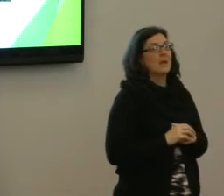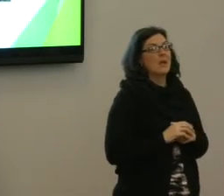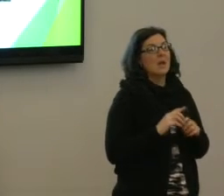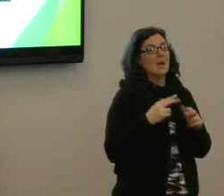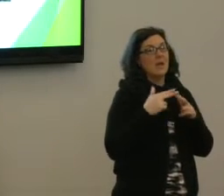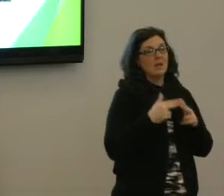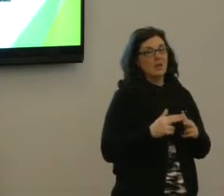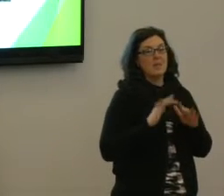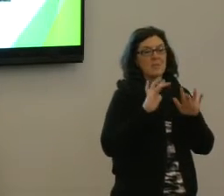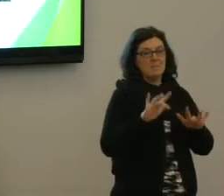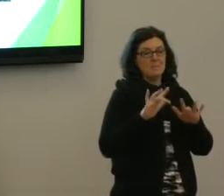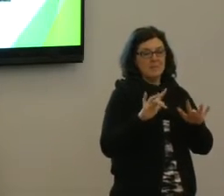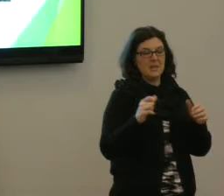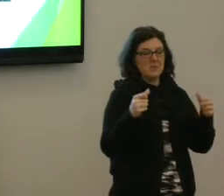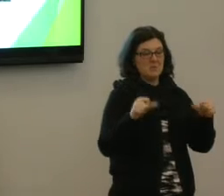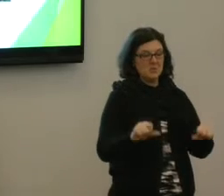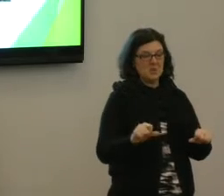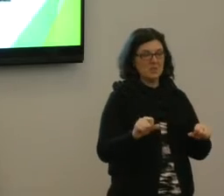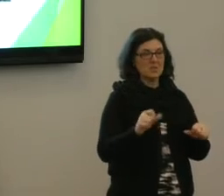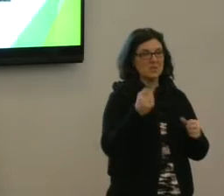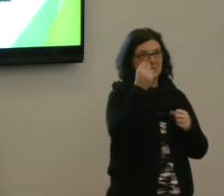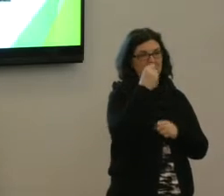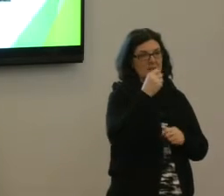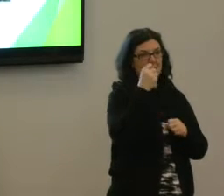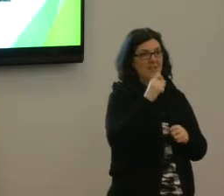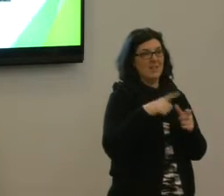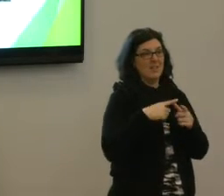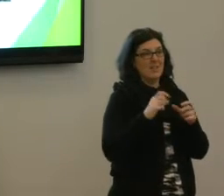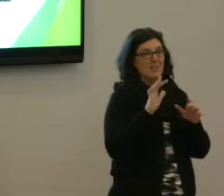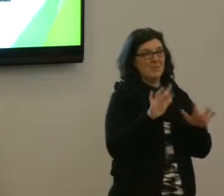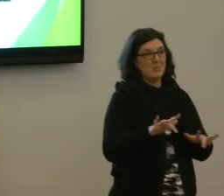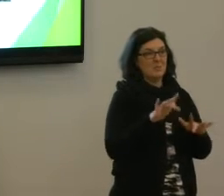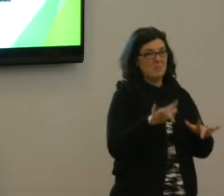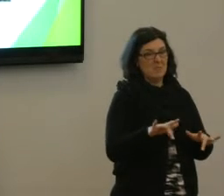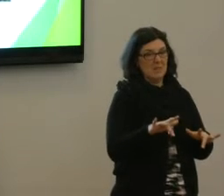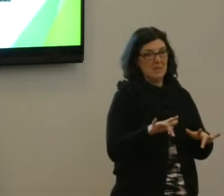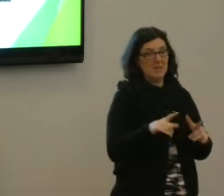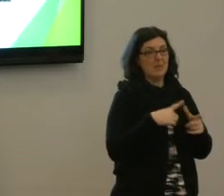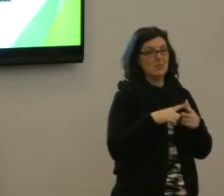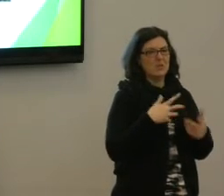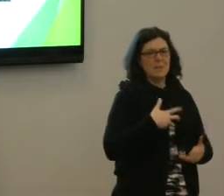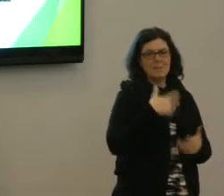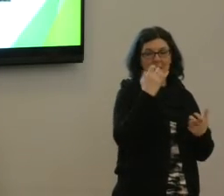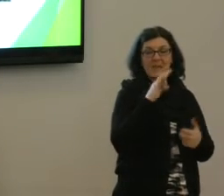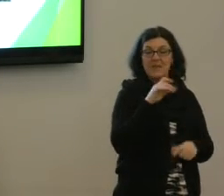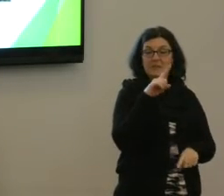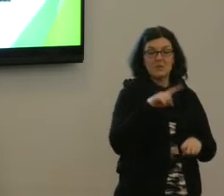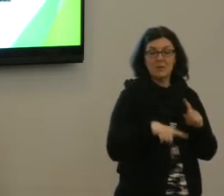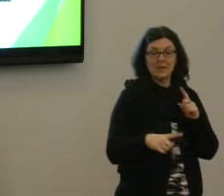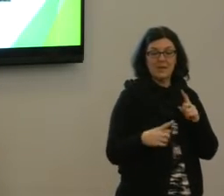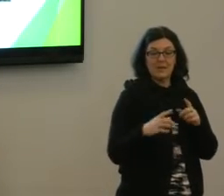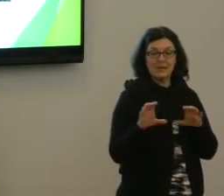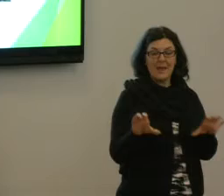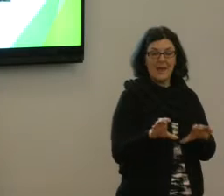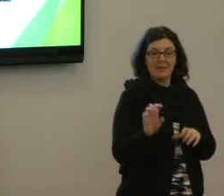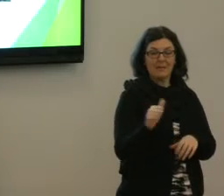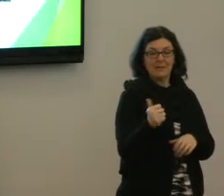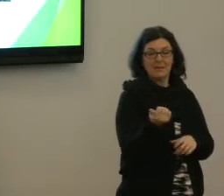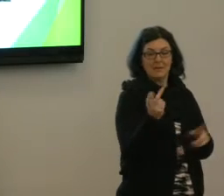rejection syndrome. After a while, your pity runs out, and you get mad and say, if you can't get it, just don't come